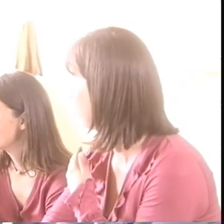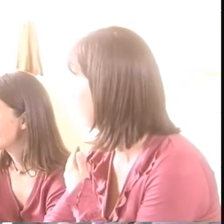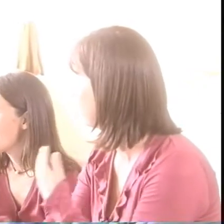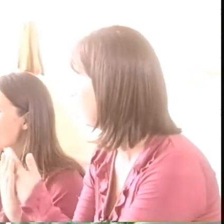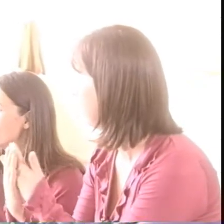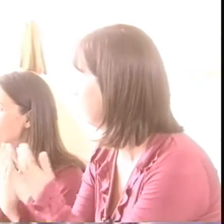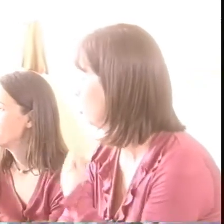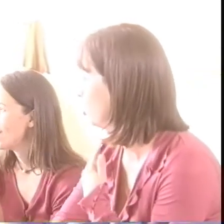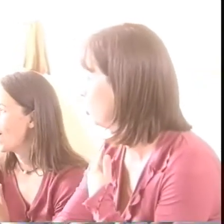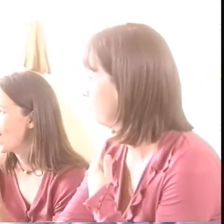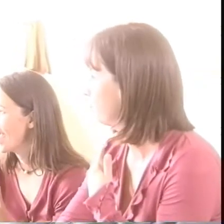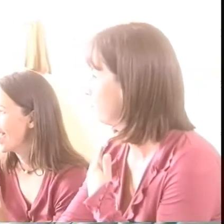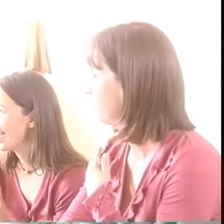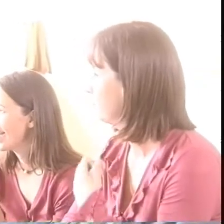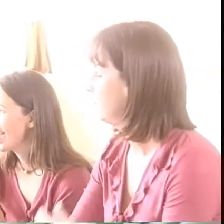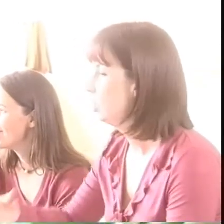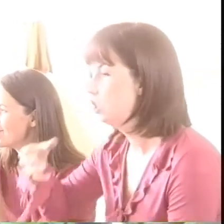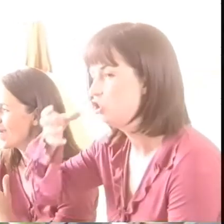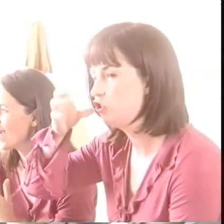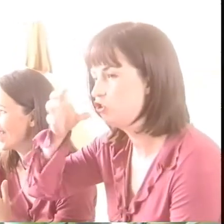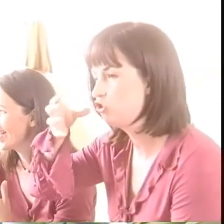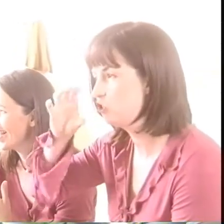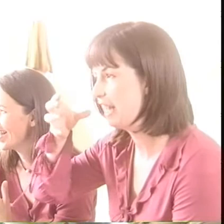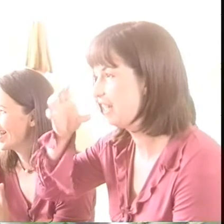nappy change, and drink. So they're the things that the baby needs initially.